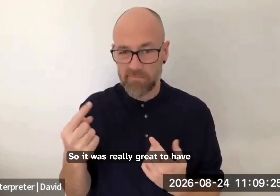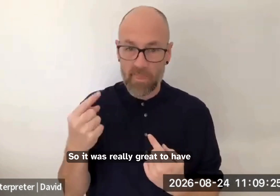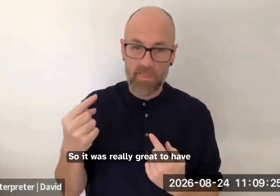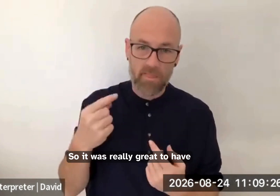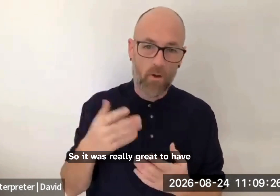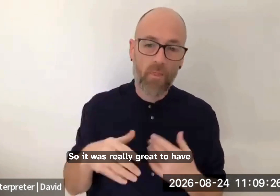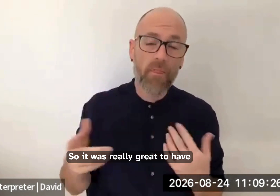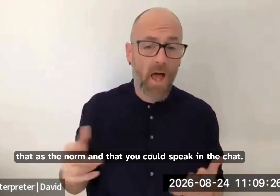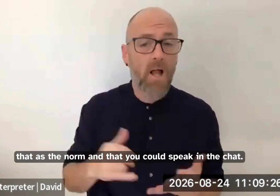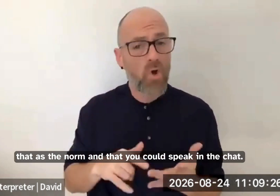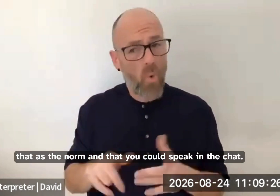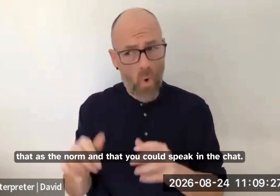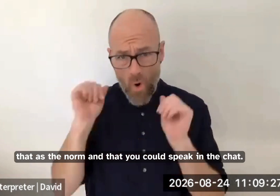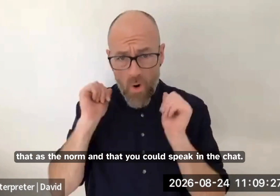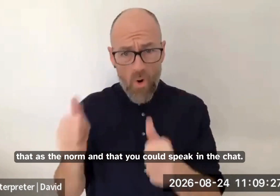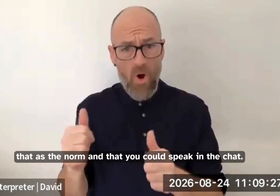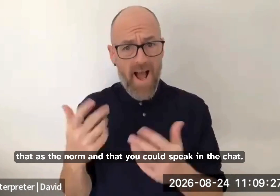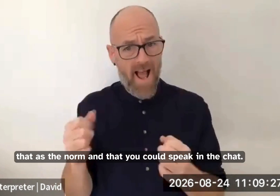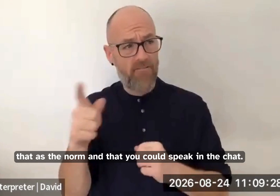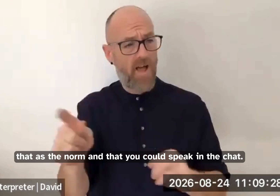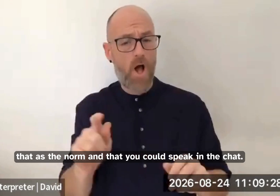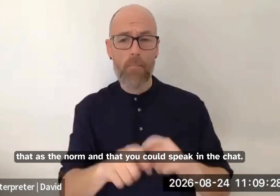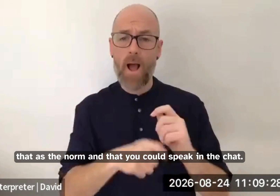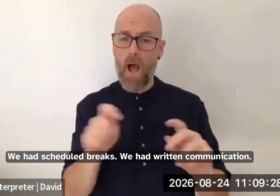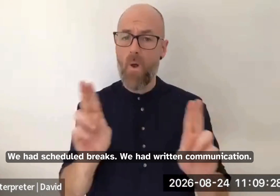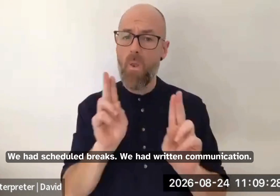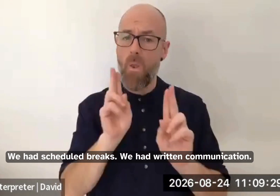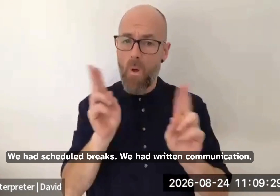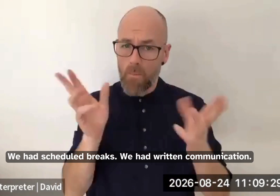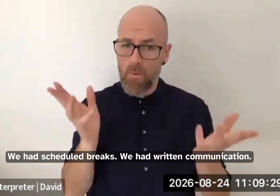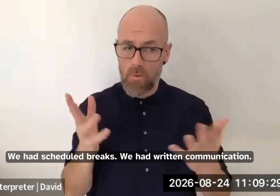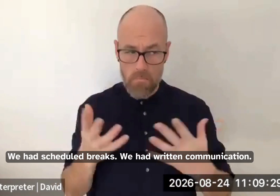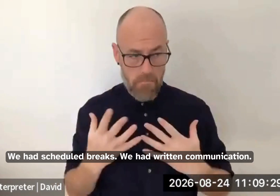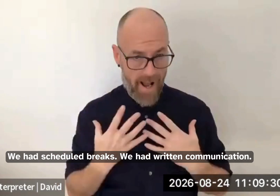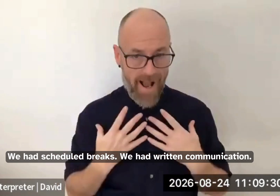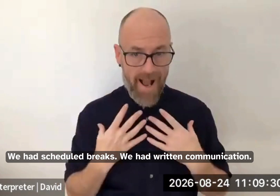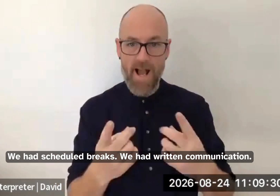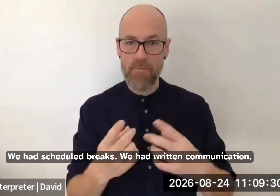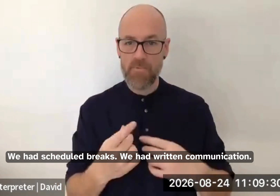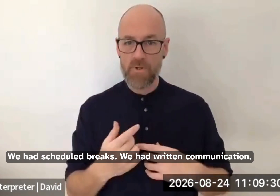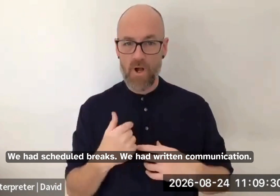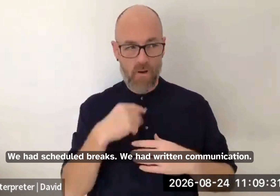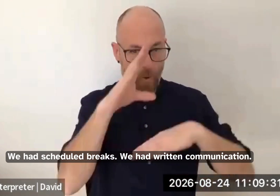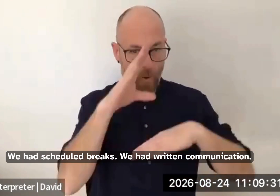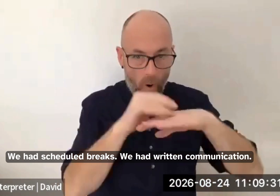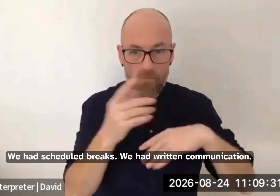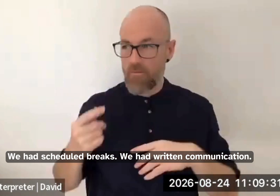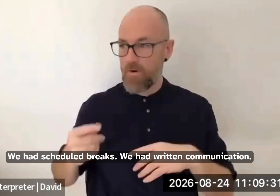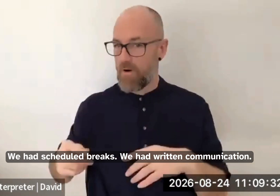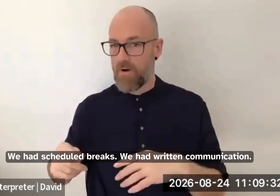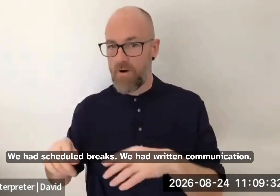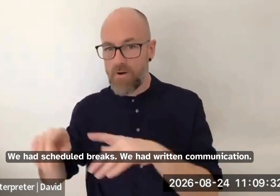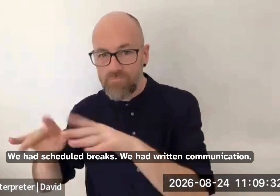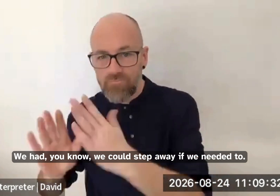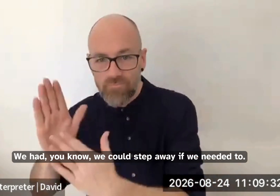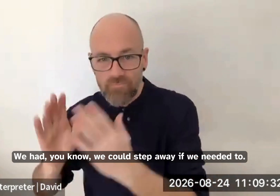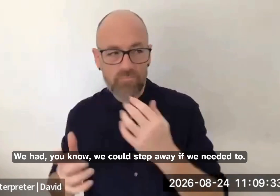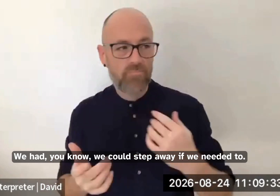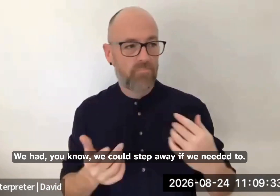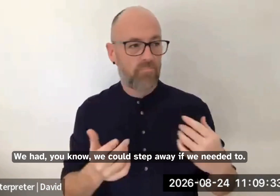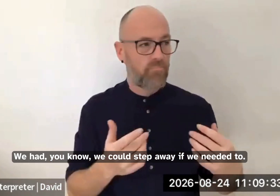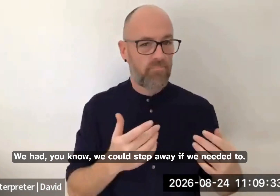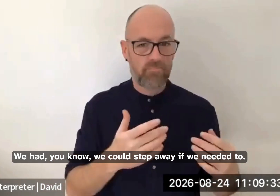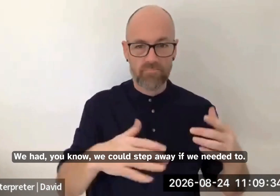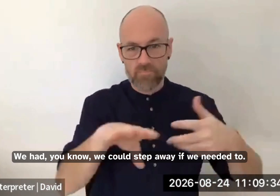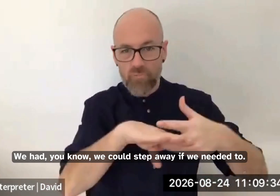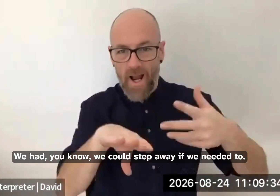really great to have that as the norm and that you could speak in the chat. We had scheduled breaks, we had clear written communication, we